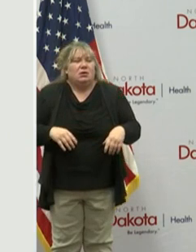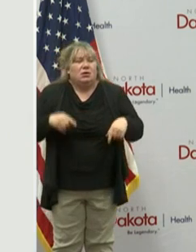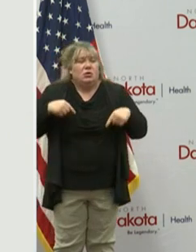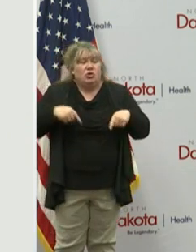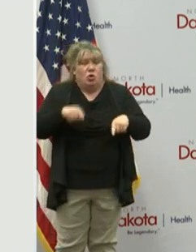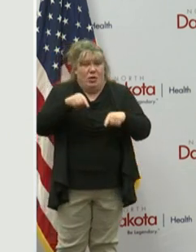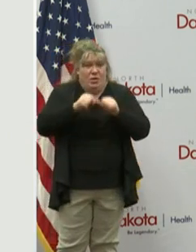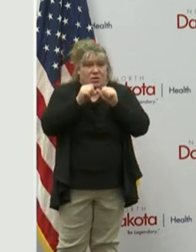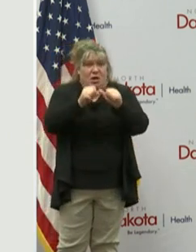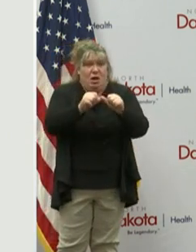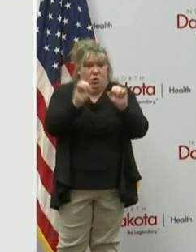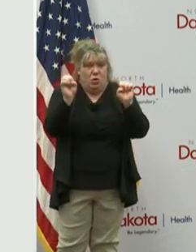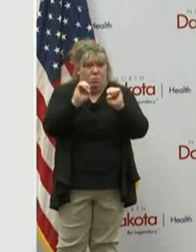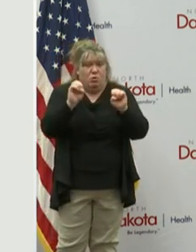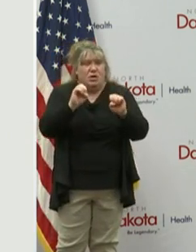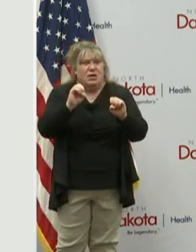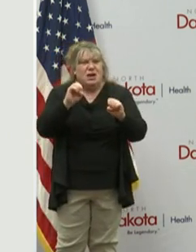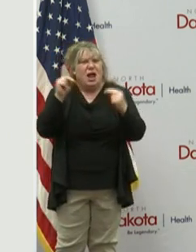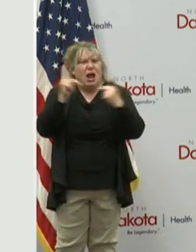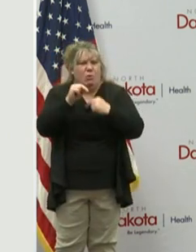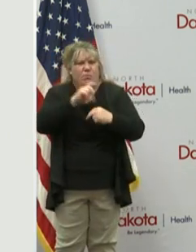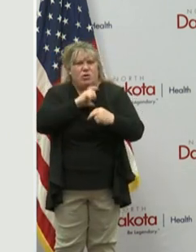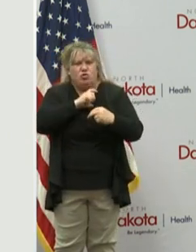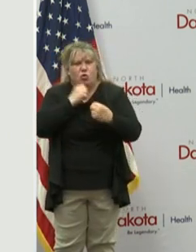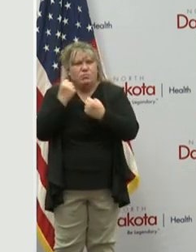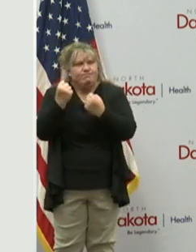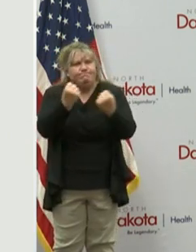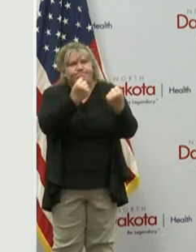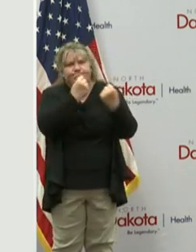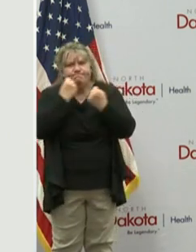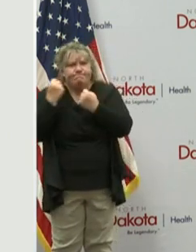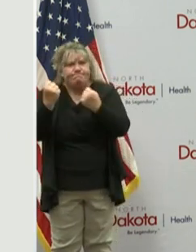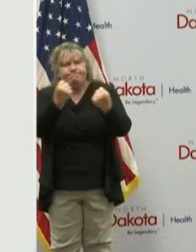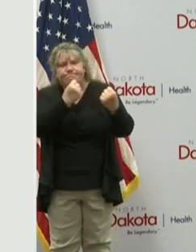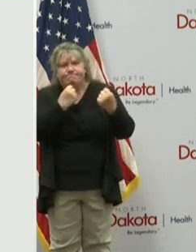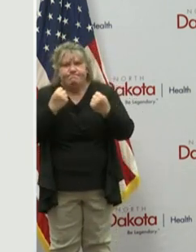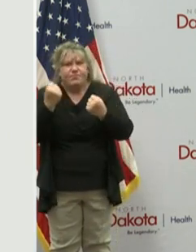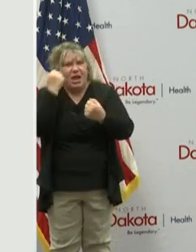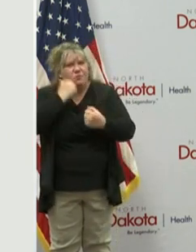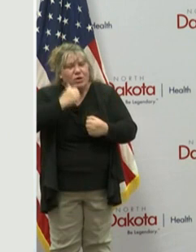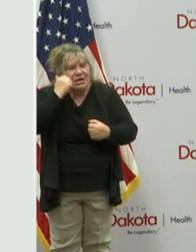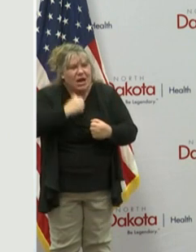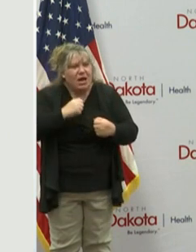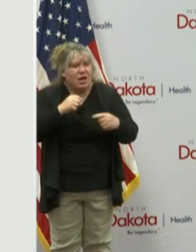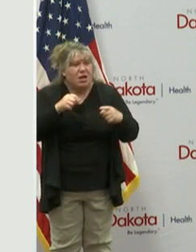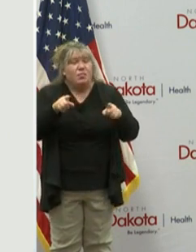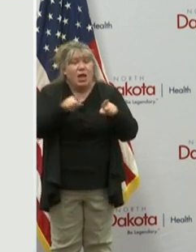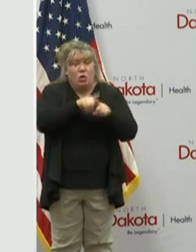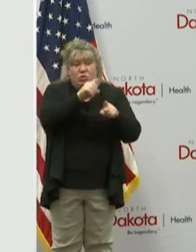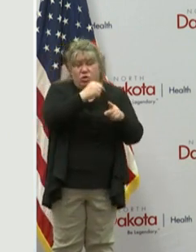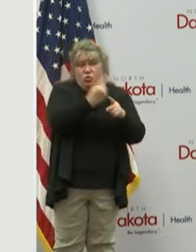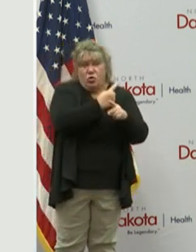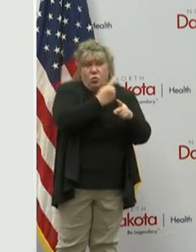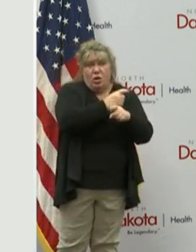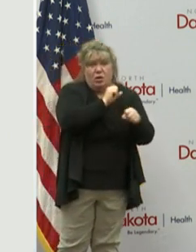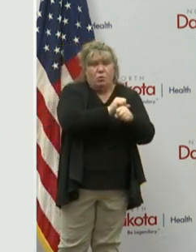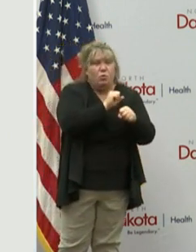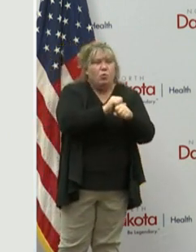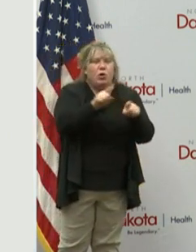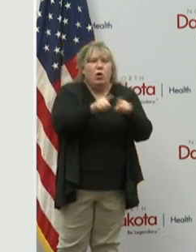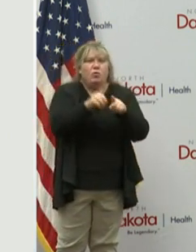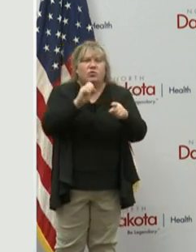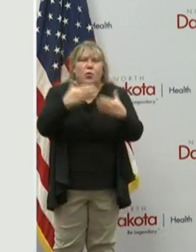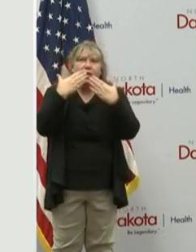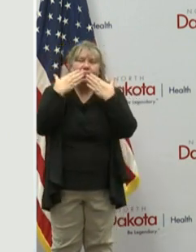During this ongoing emergency, troopers have remained committed. They've been on the road patrolling every day. In addition to carrying out their regular duties, we give a shout out